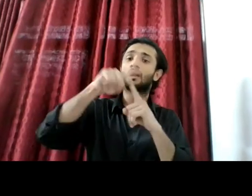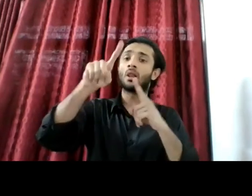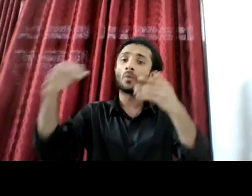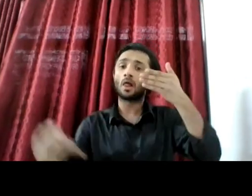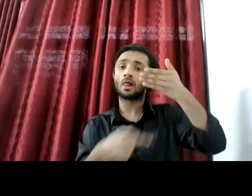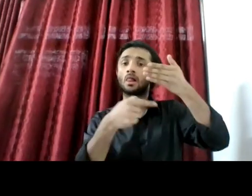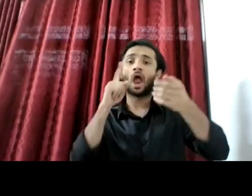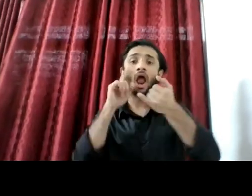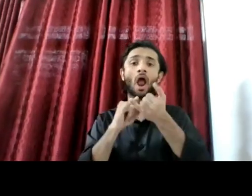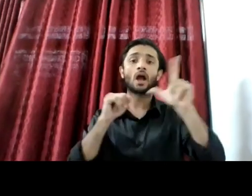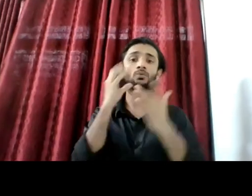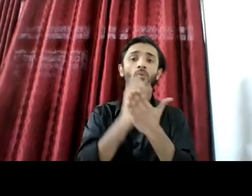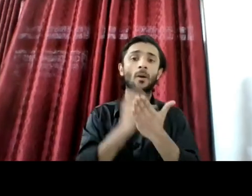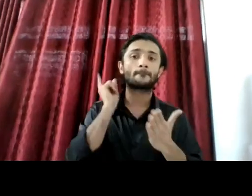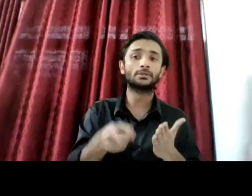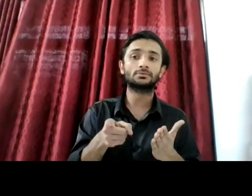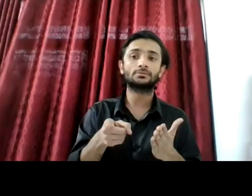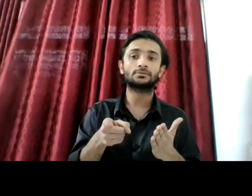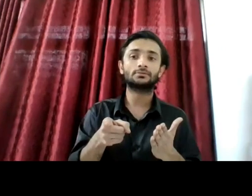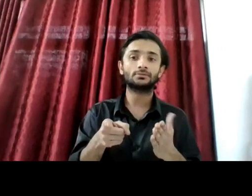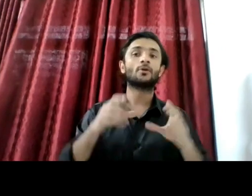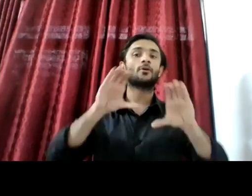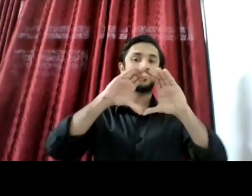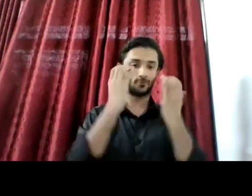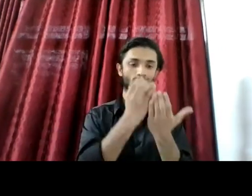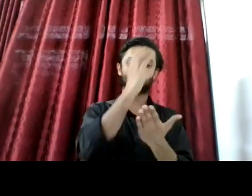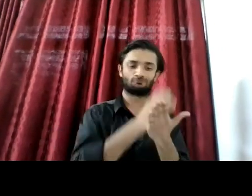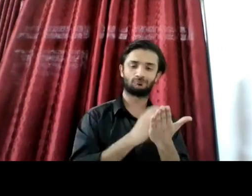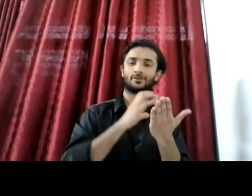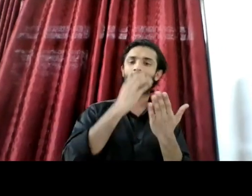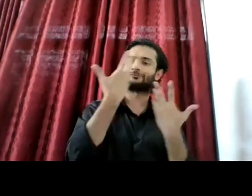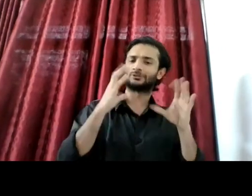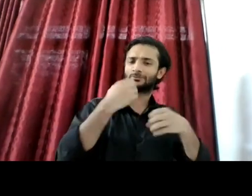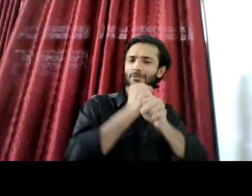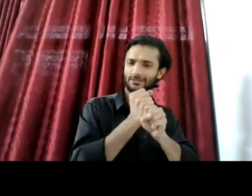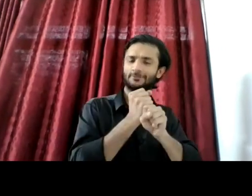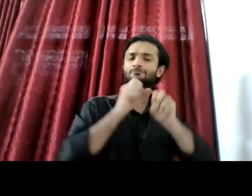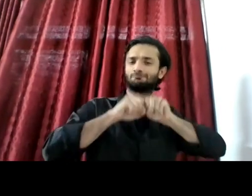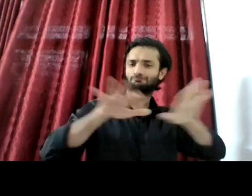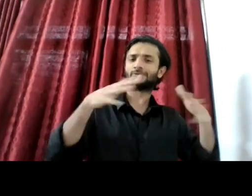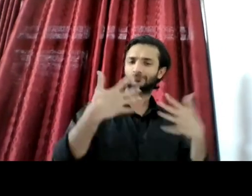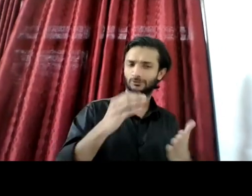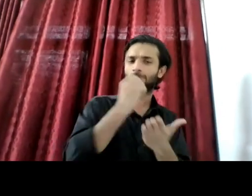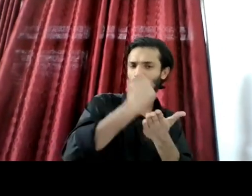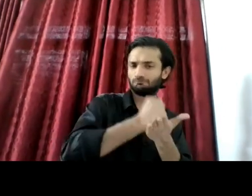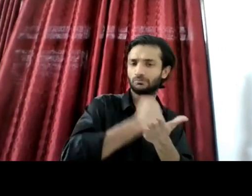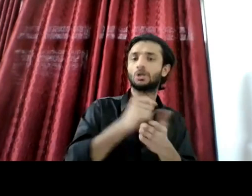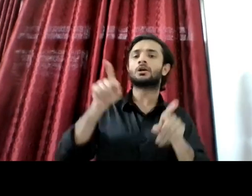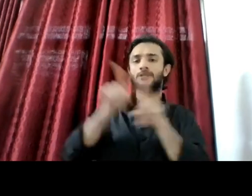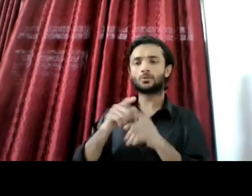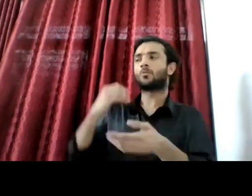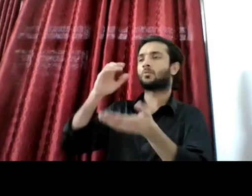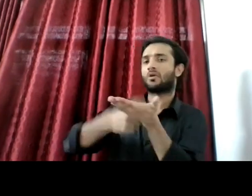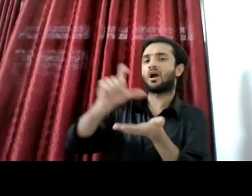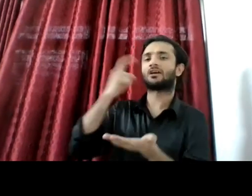8 centers. We want skill as part of the curriculum so that deaf children have access to